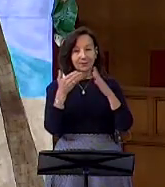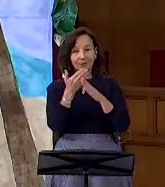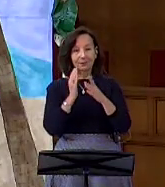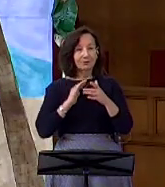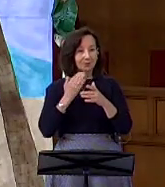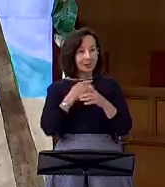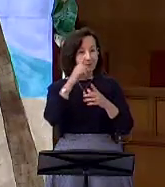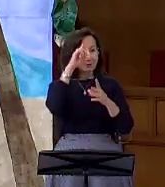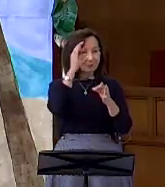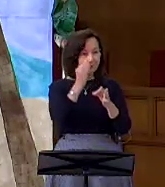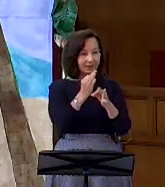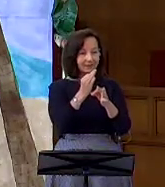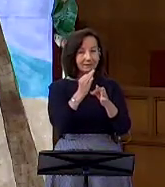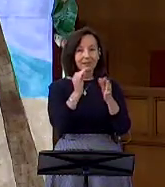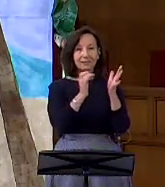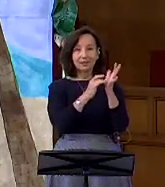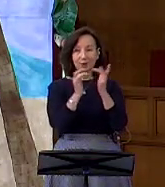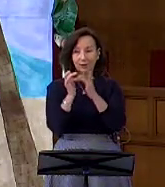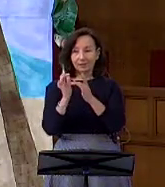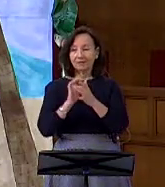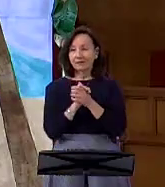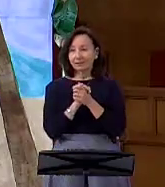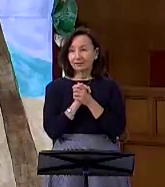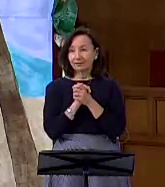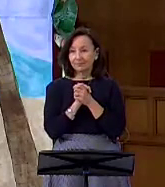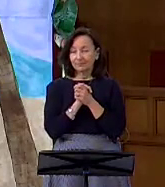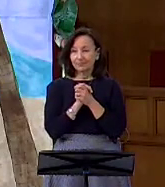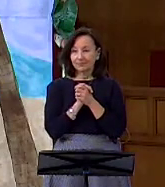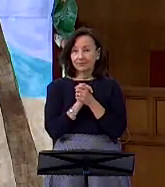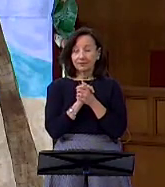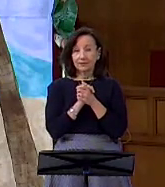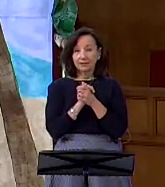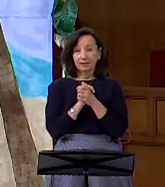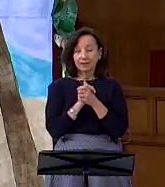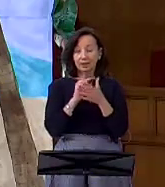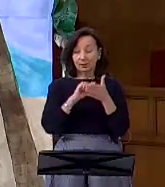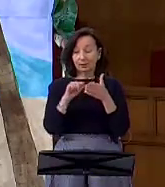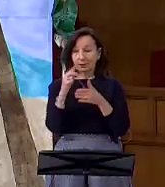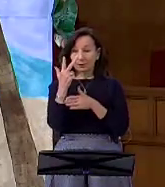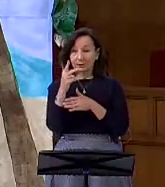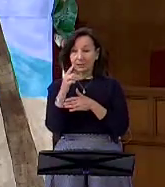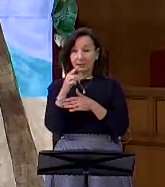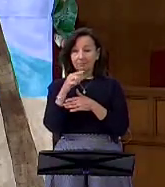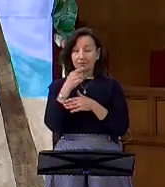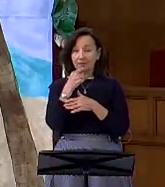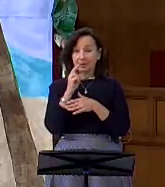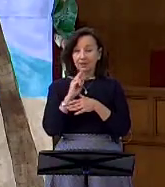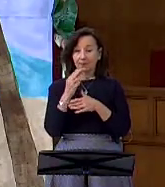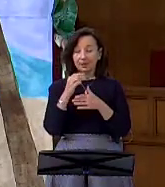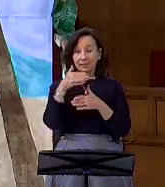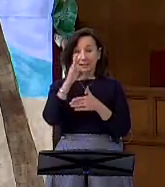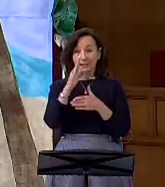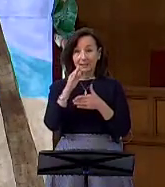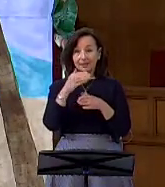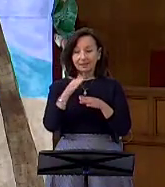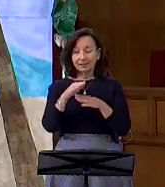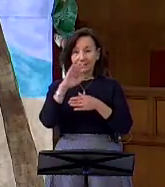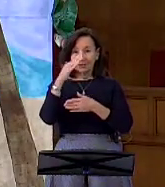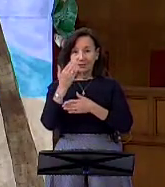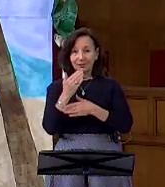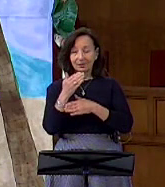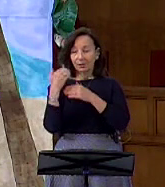faith in Jesus. Verse 3 tells us God sent his Son to bear the sins of